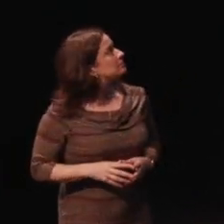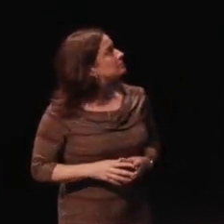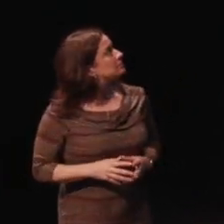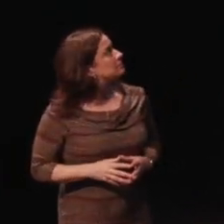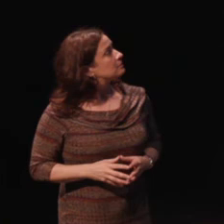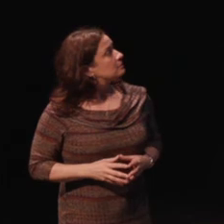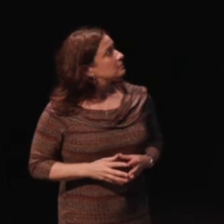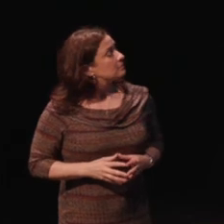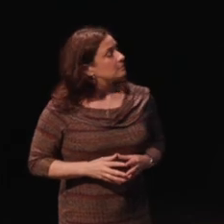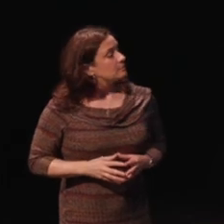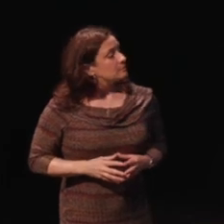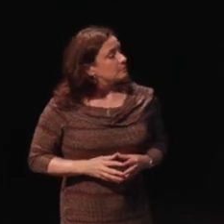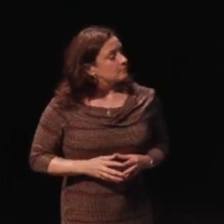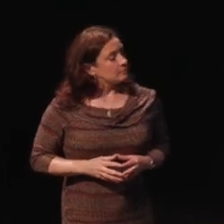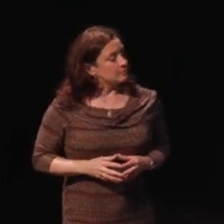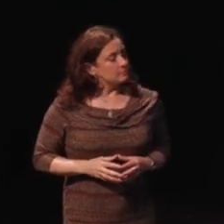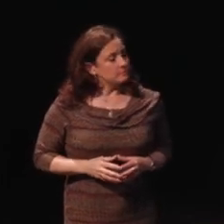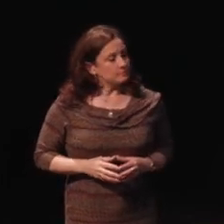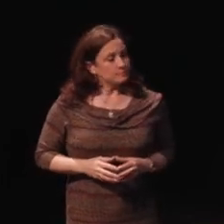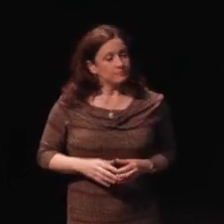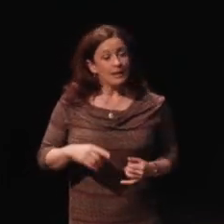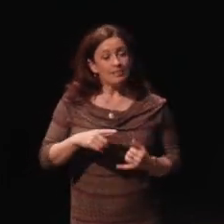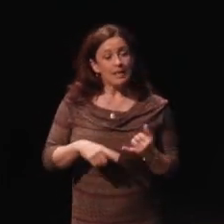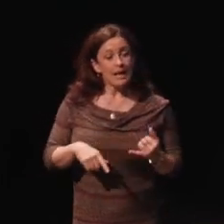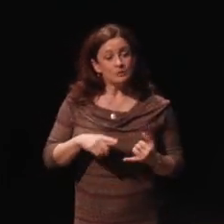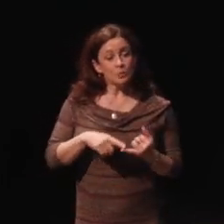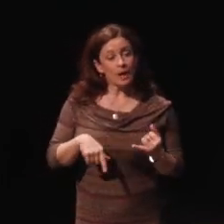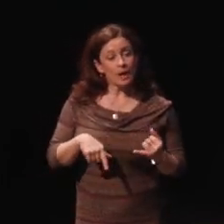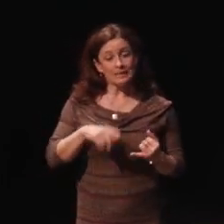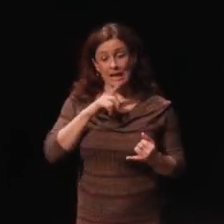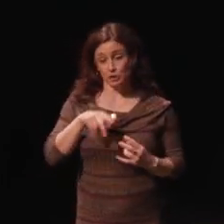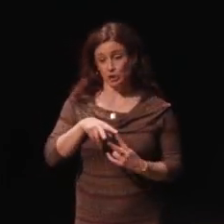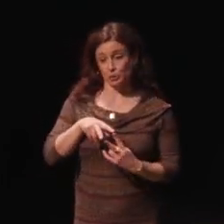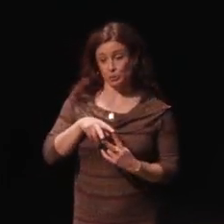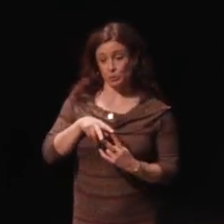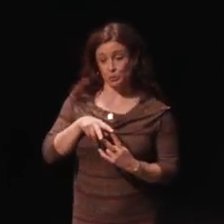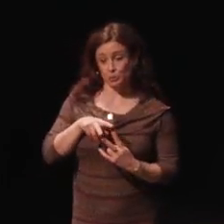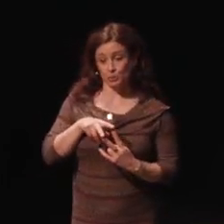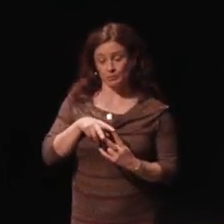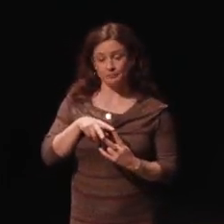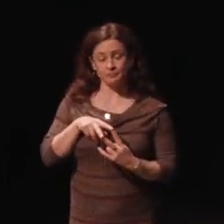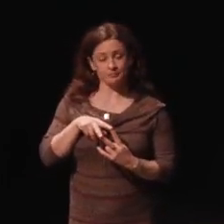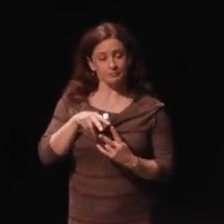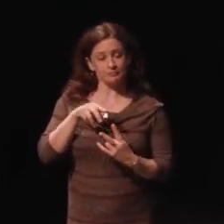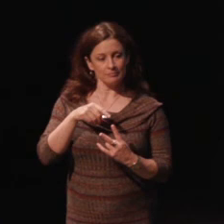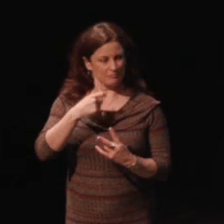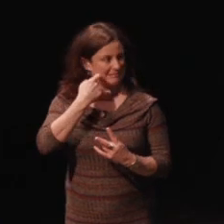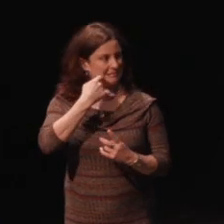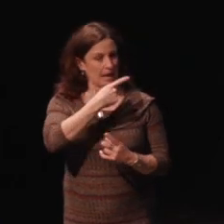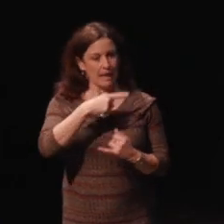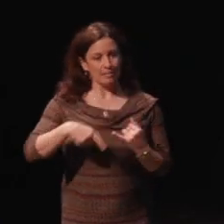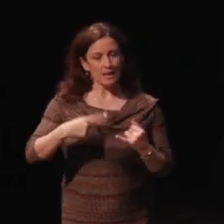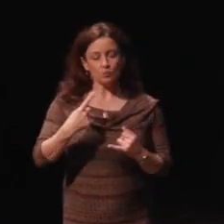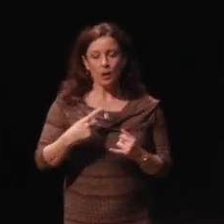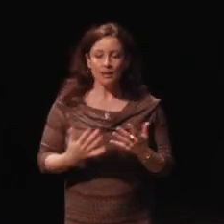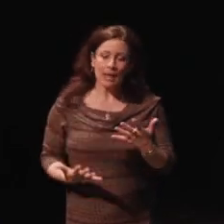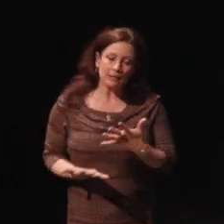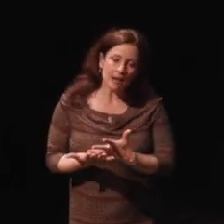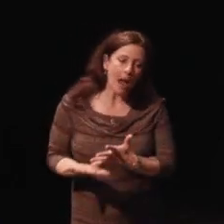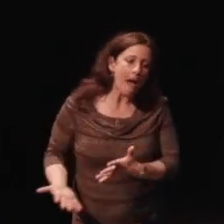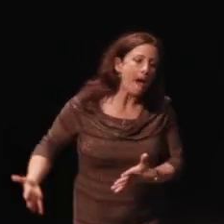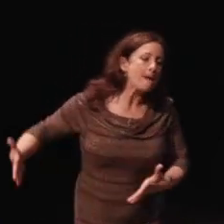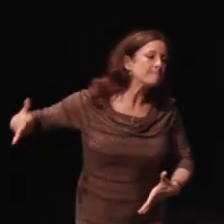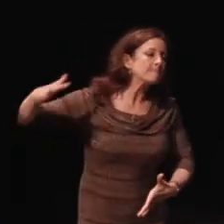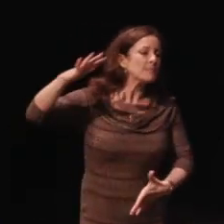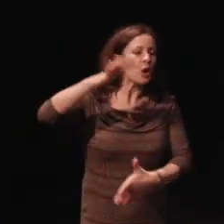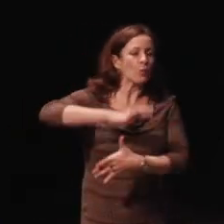Yes, I hit the wrong button, sorry. So the last one is actually 2, because this last one is the #1 complaints I got,